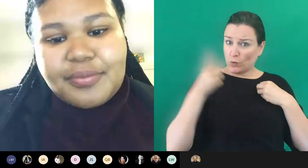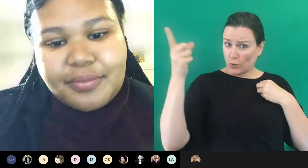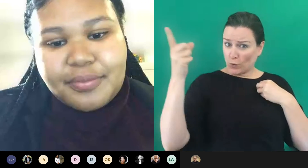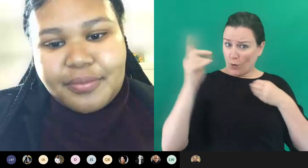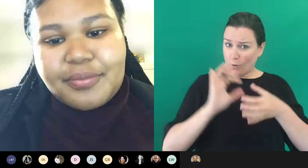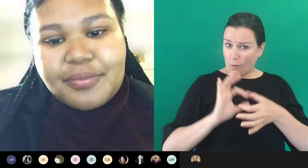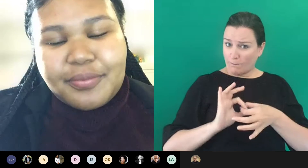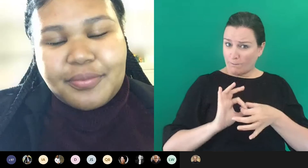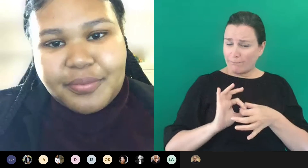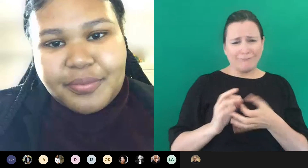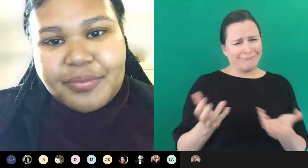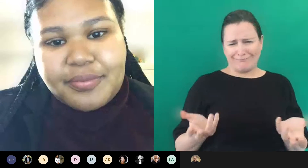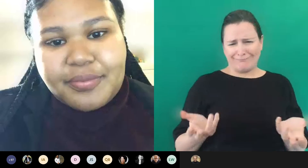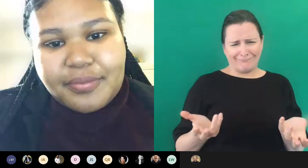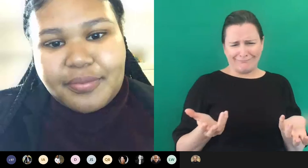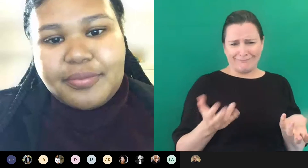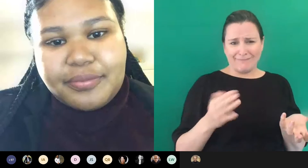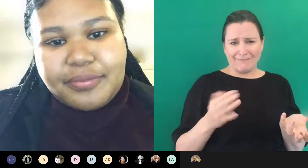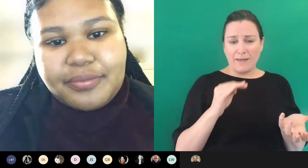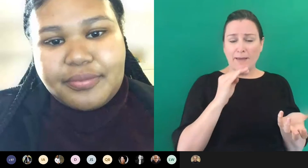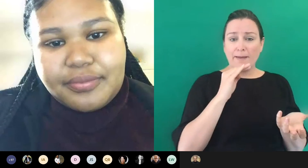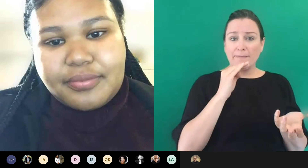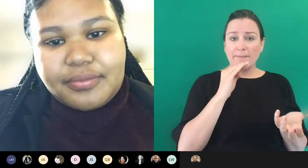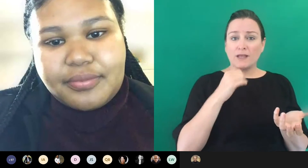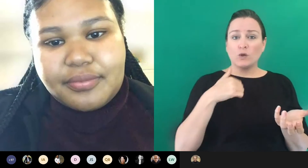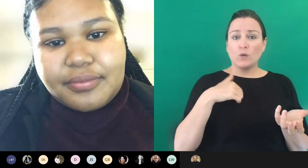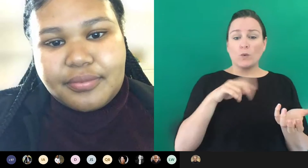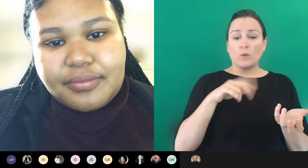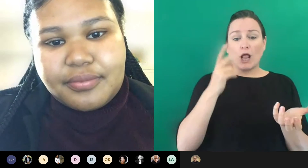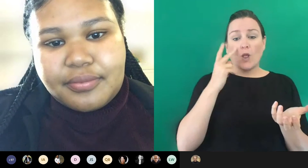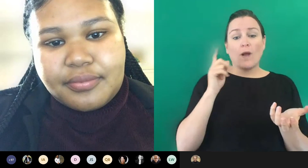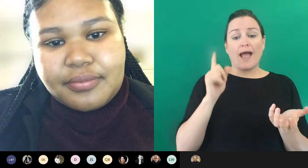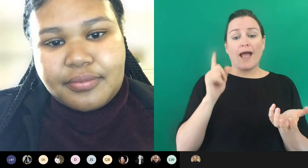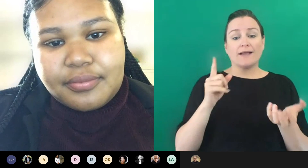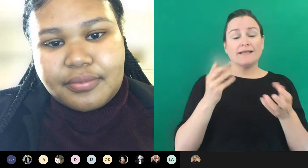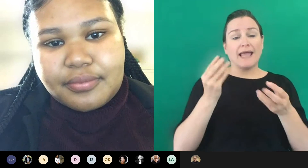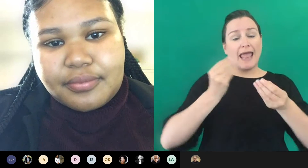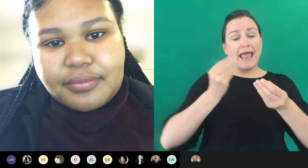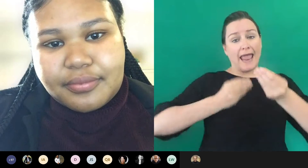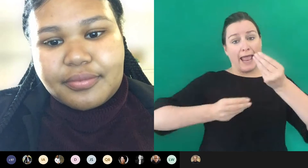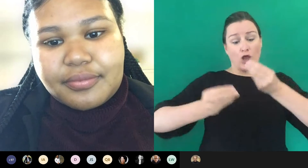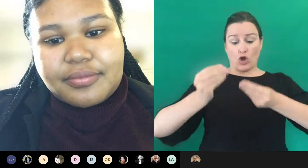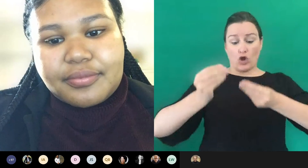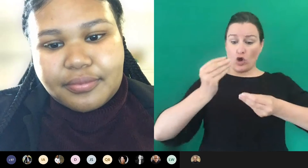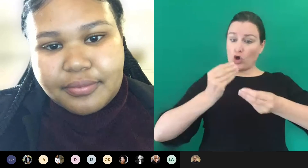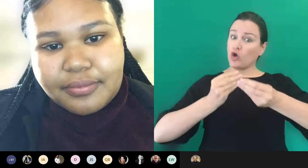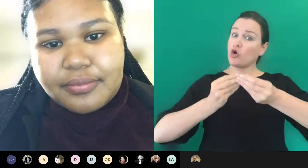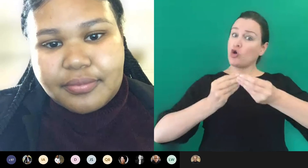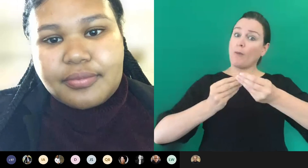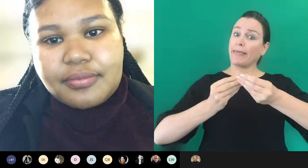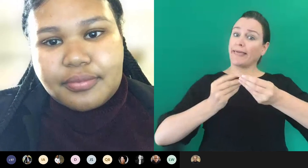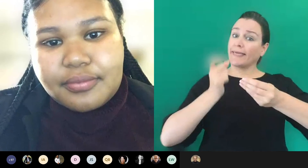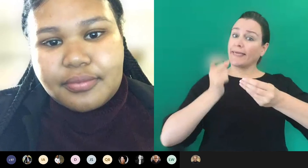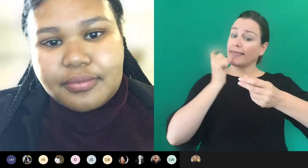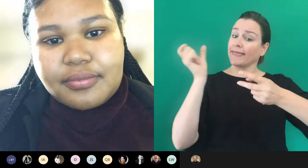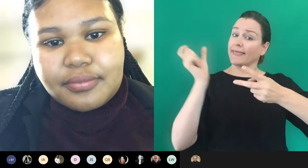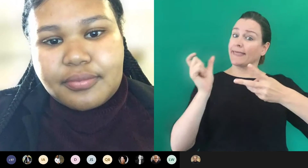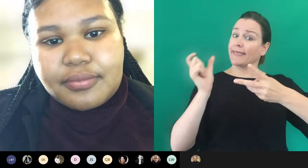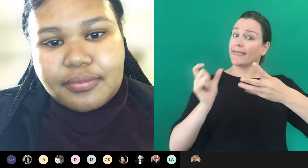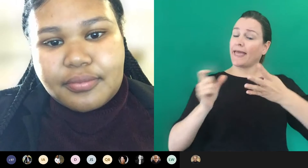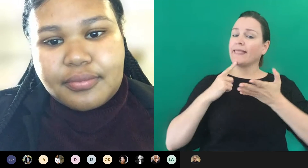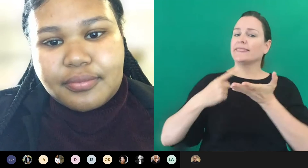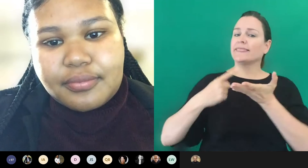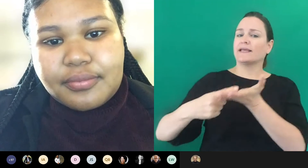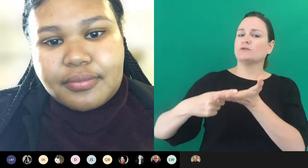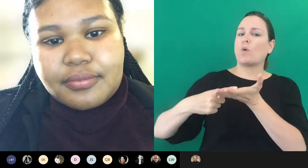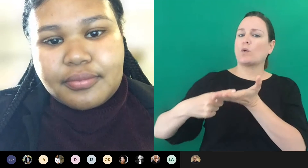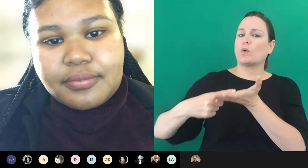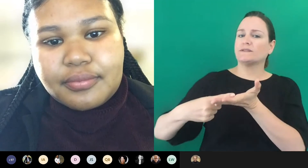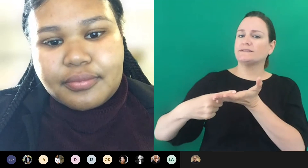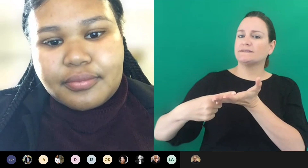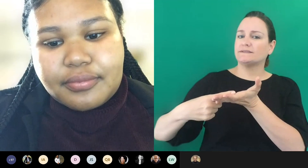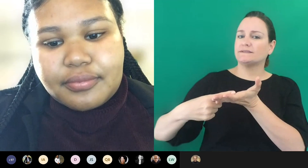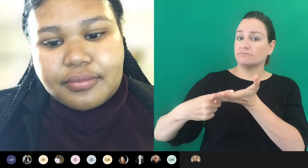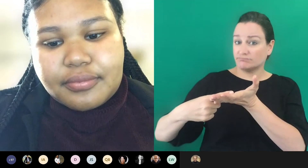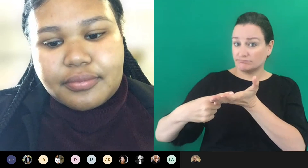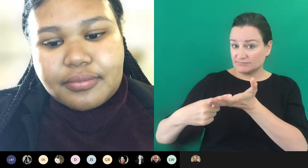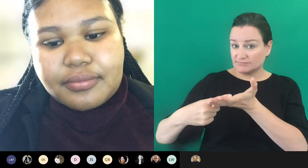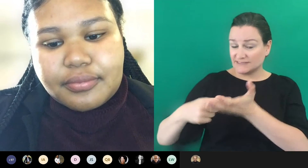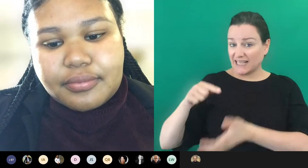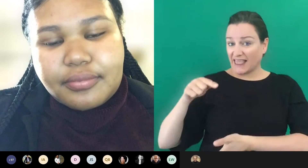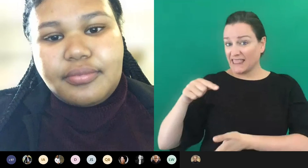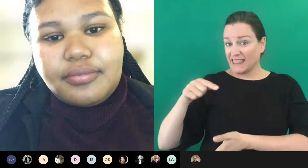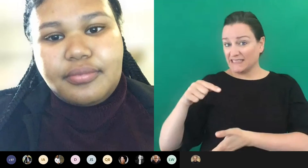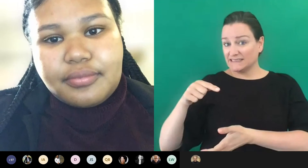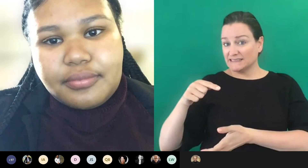is economic discourse. That is how you speak economical. That is the economic discourse. And that discourse is